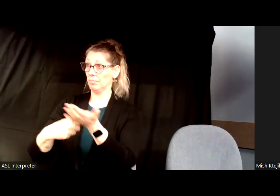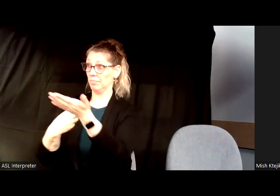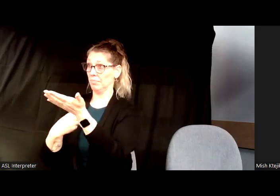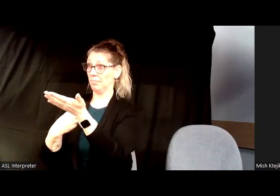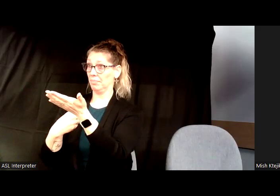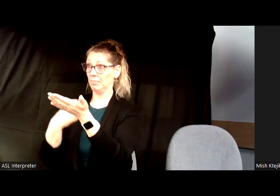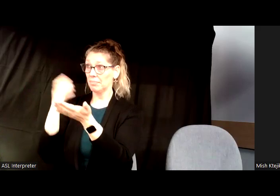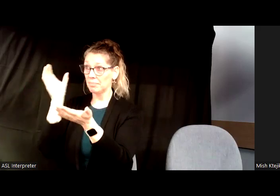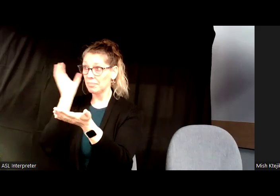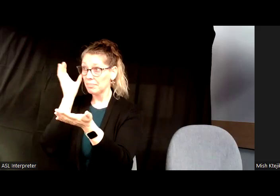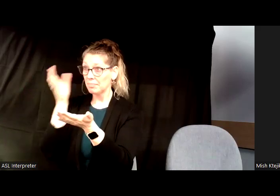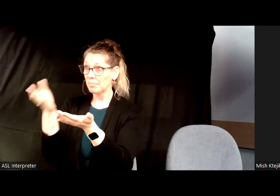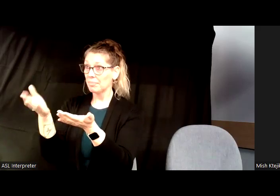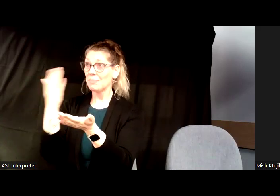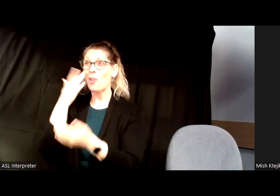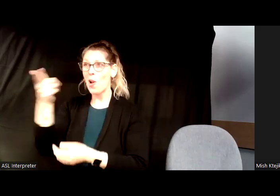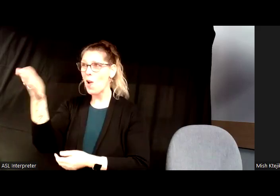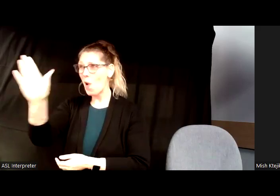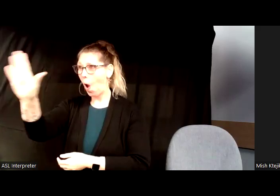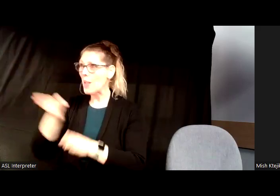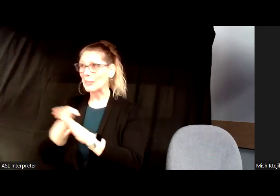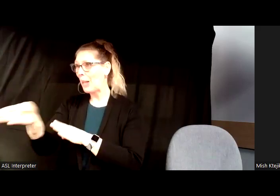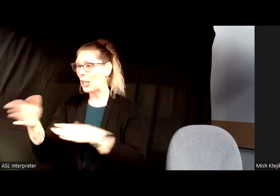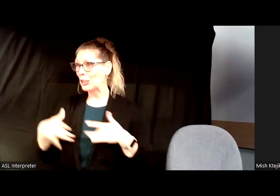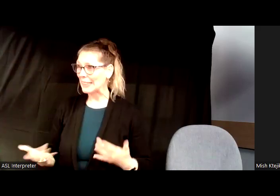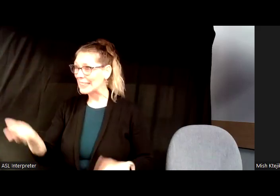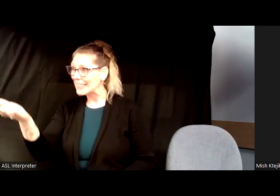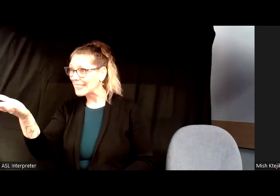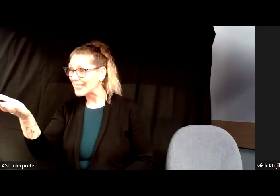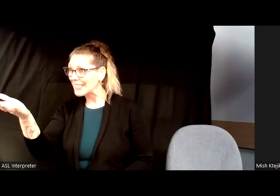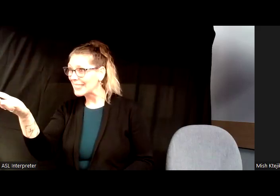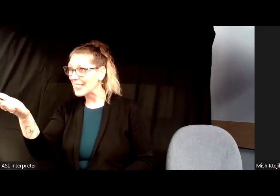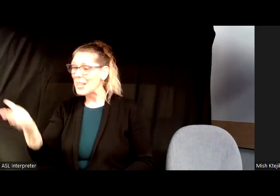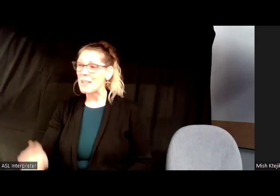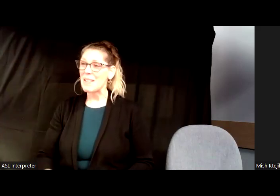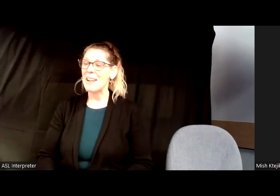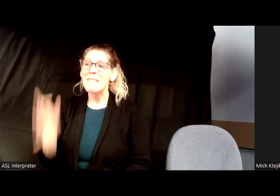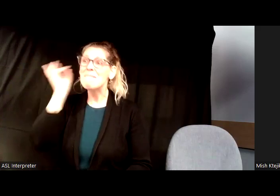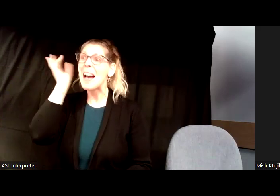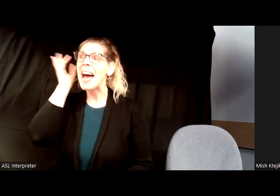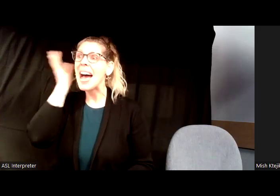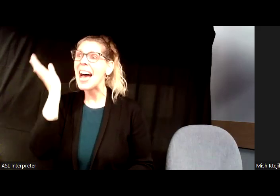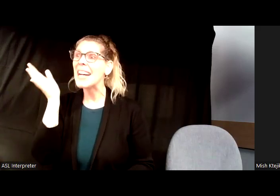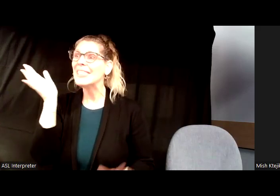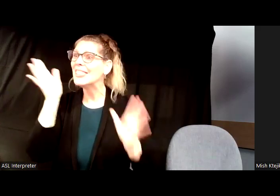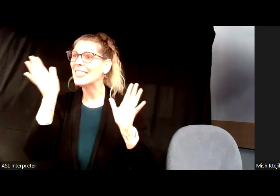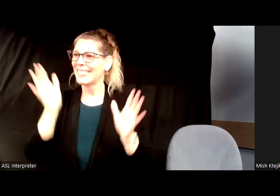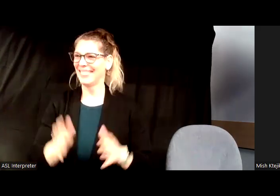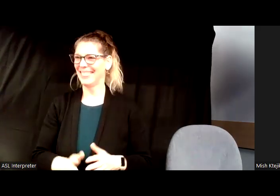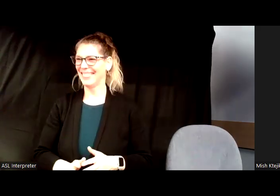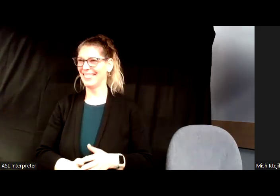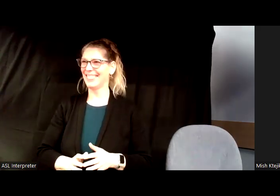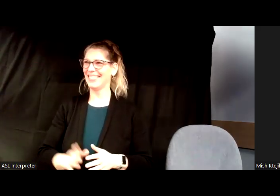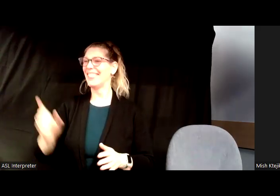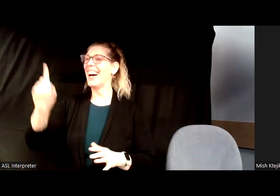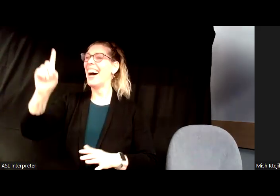Any discussion, Colleen? This is one of your specialties. They Colleen said, Mitch?